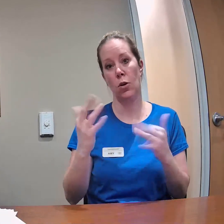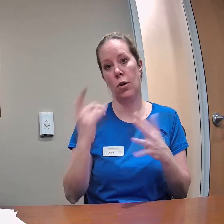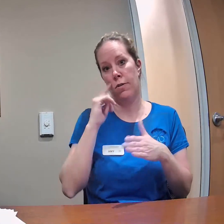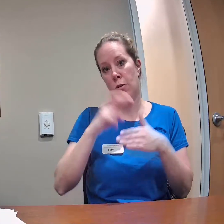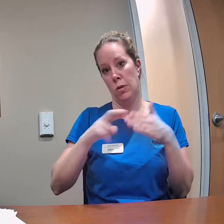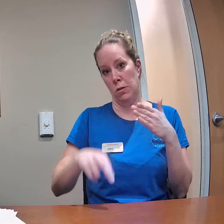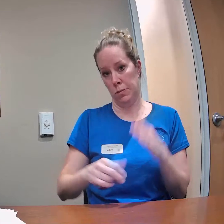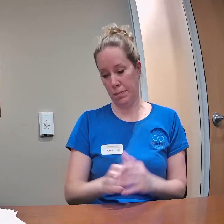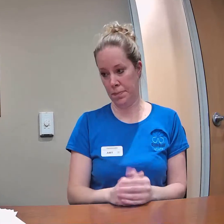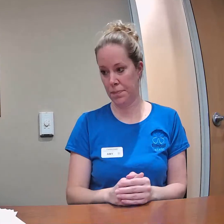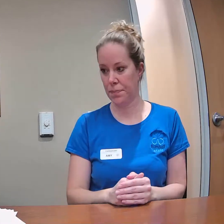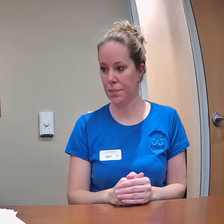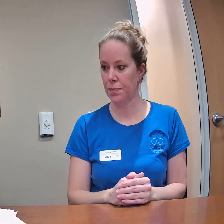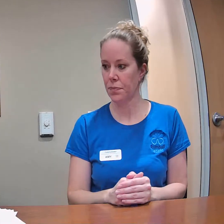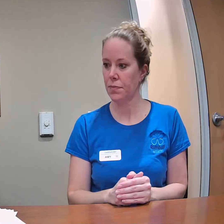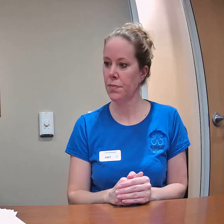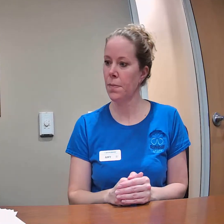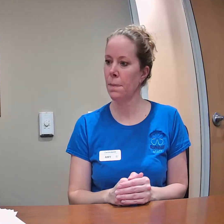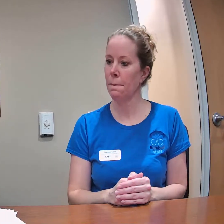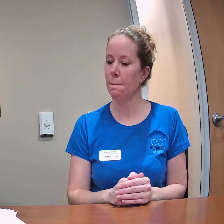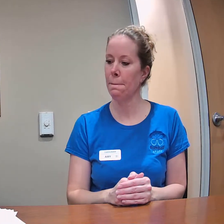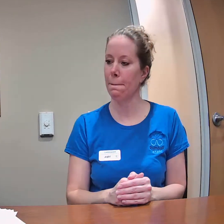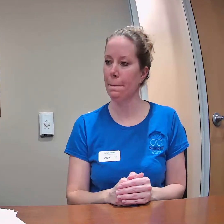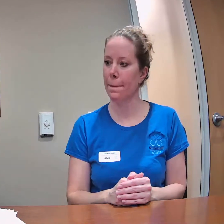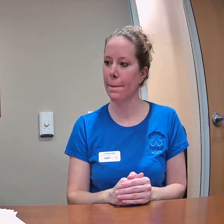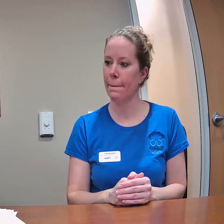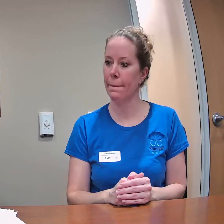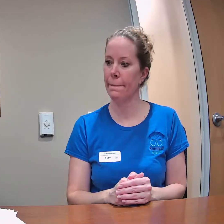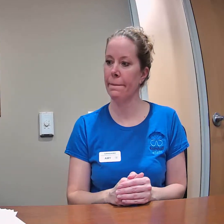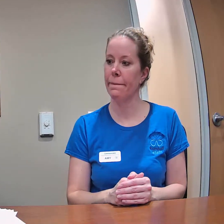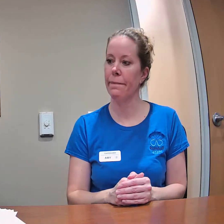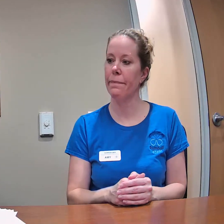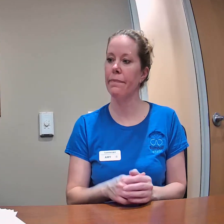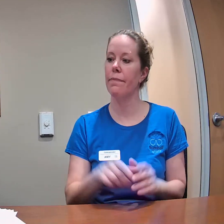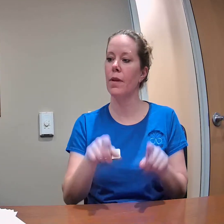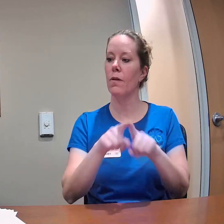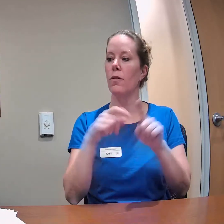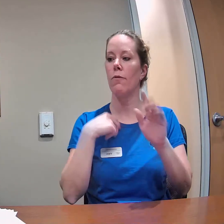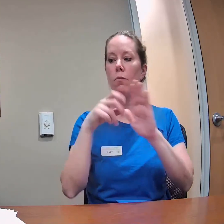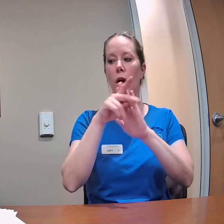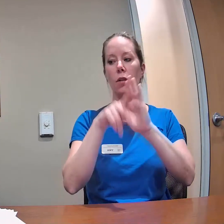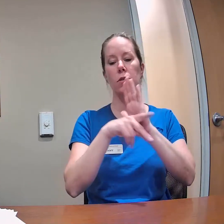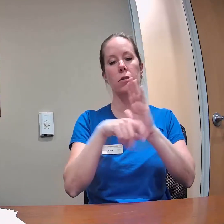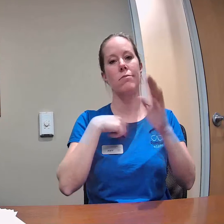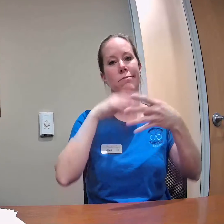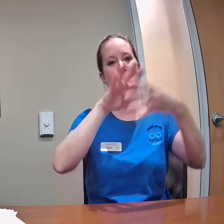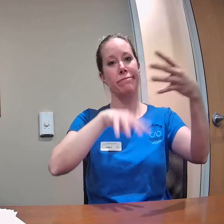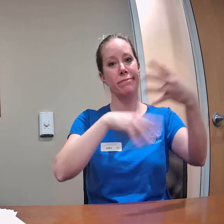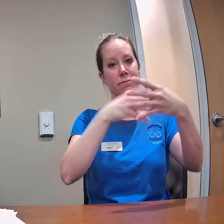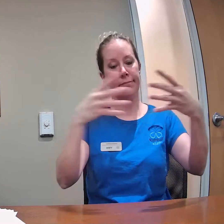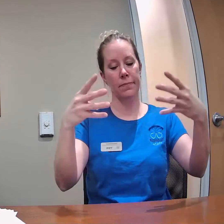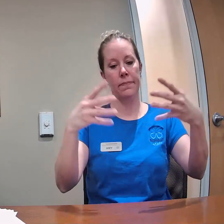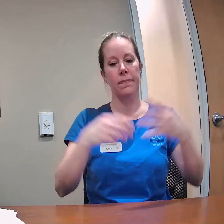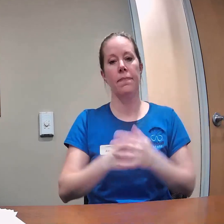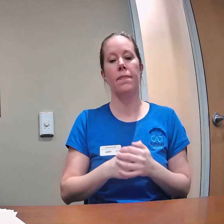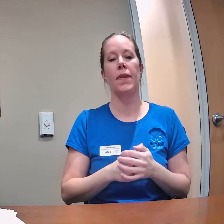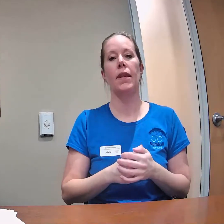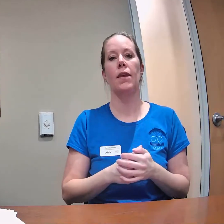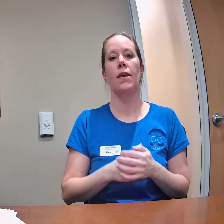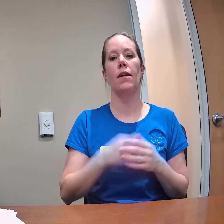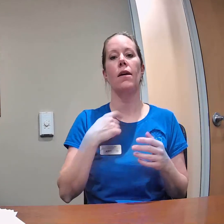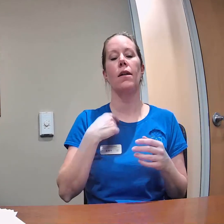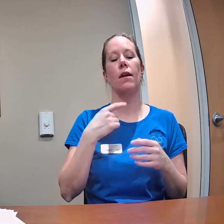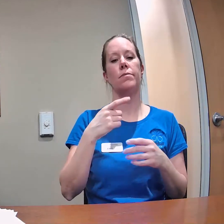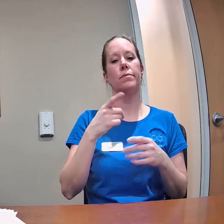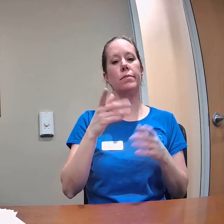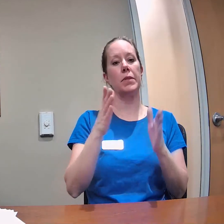So there in the policy, there's a really nice little chart that was put together by the public